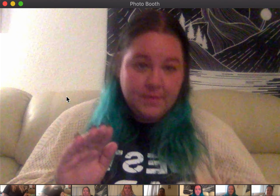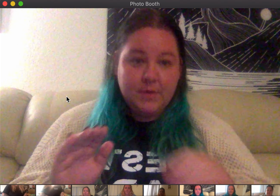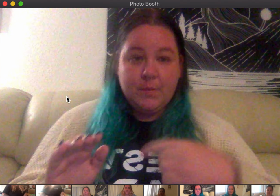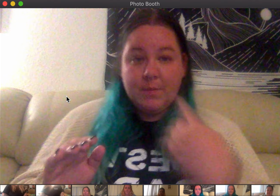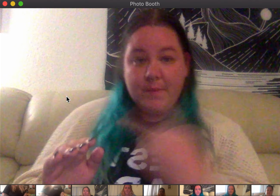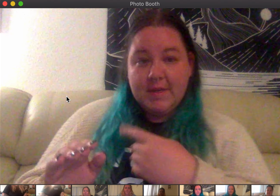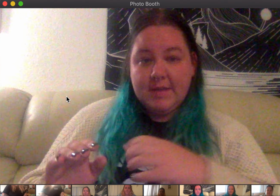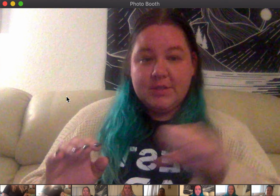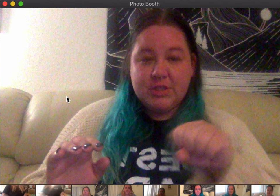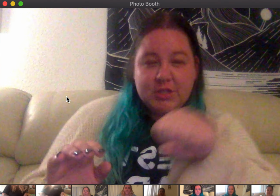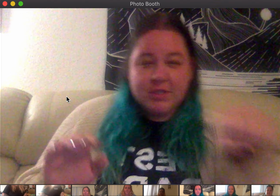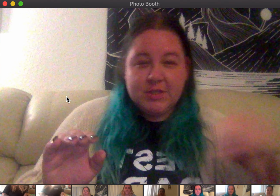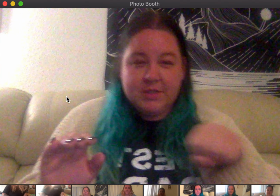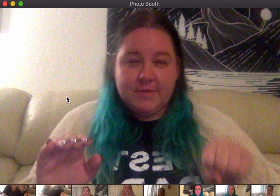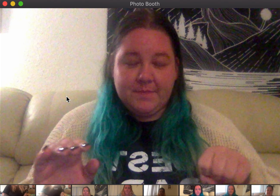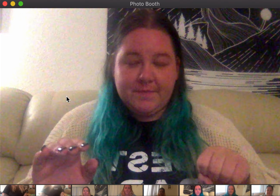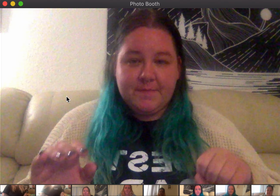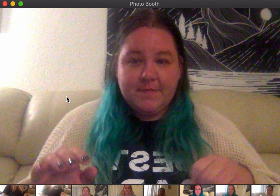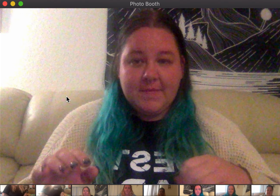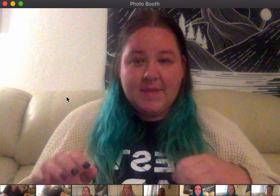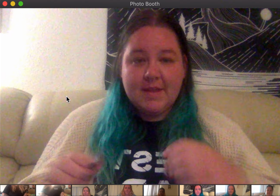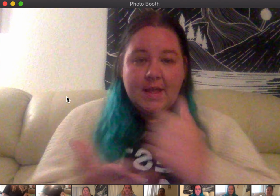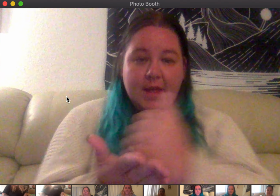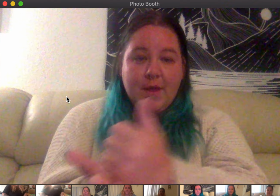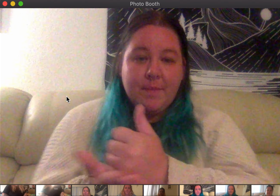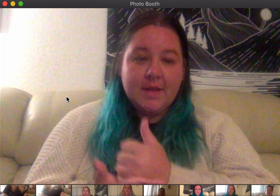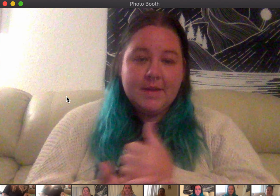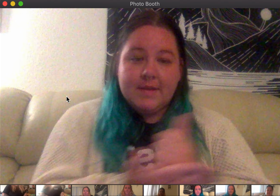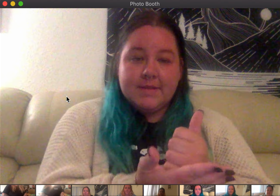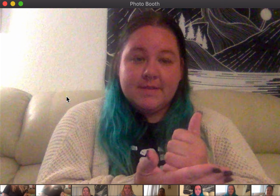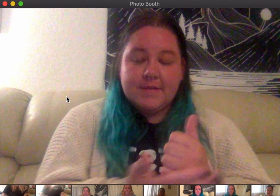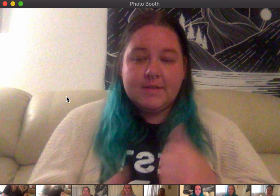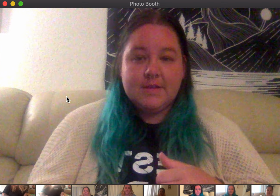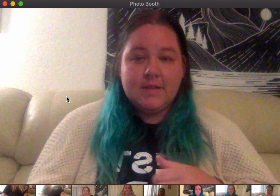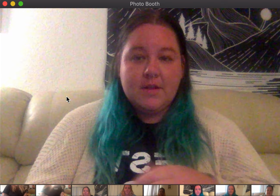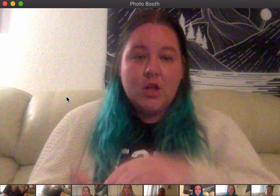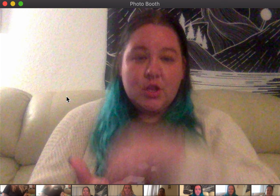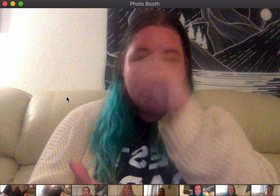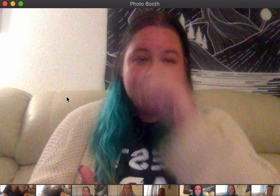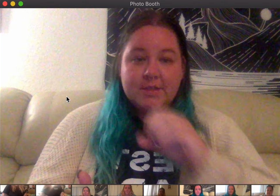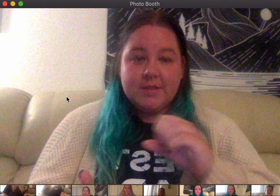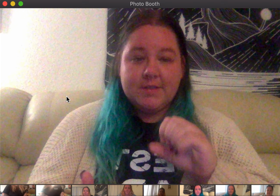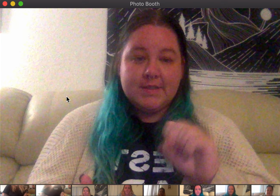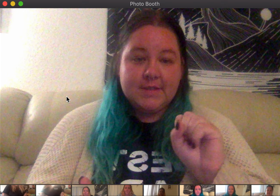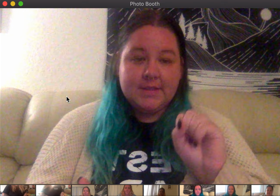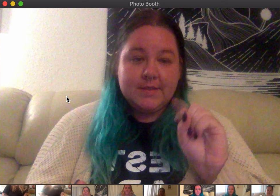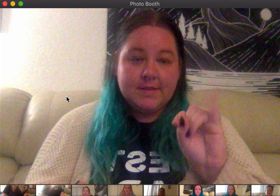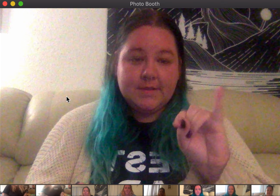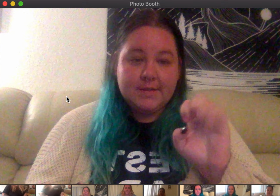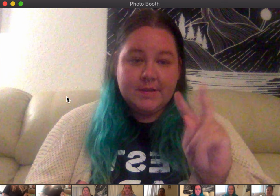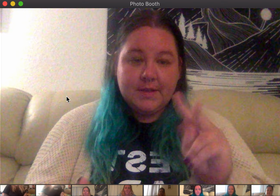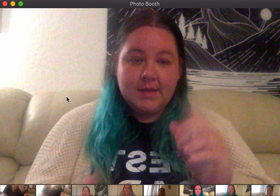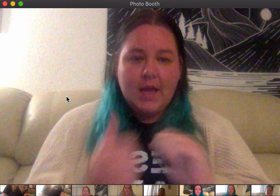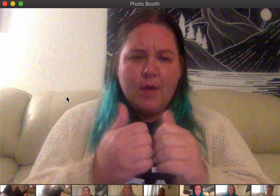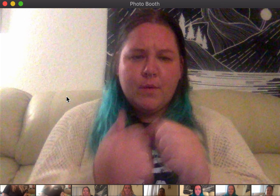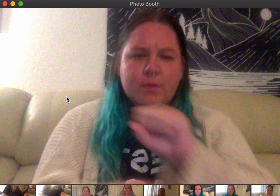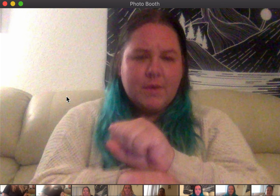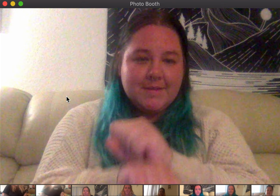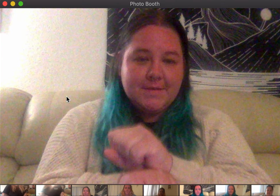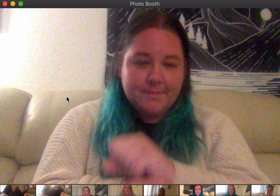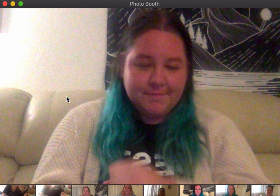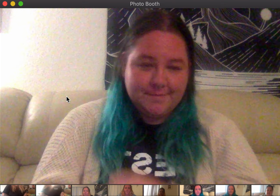to how the clutch works, how a stick shift works, how driving manual works. So doing